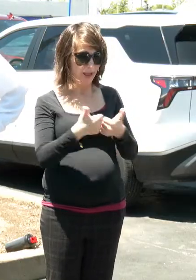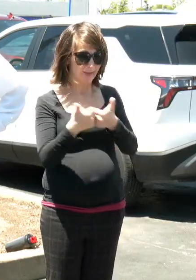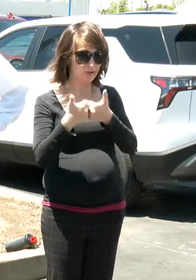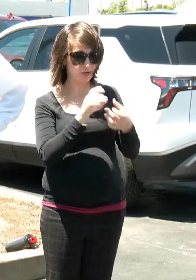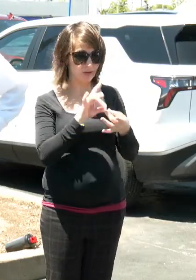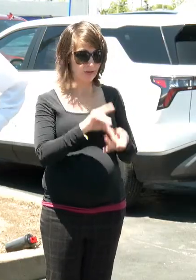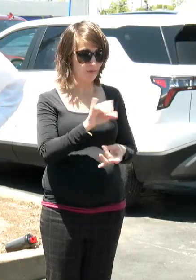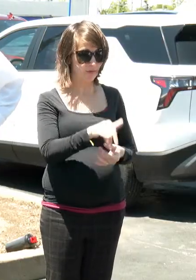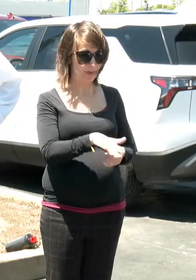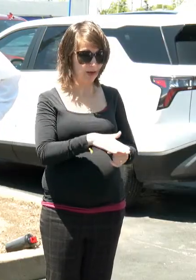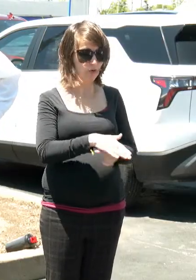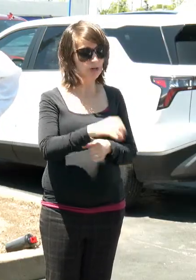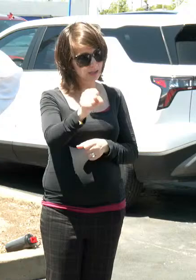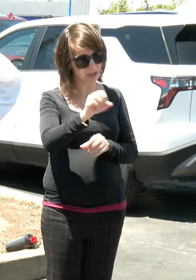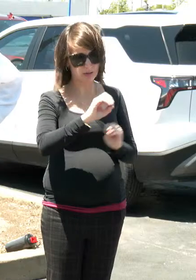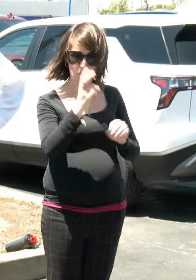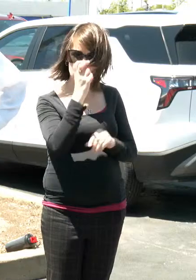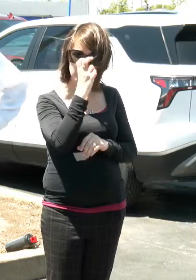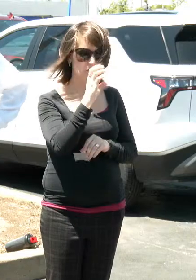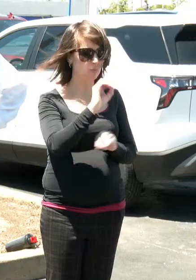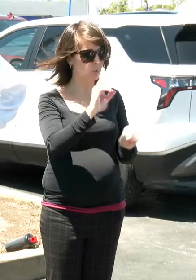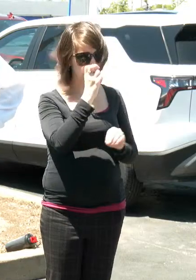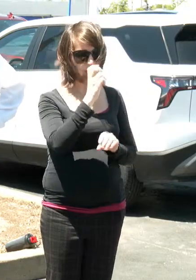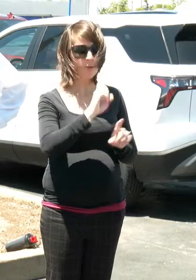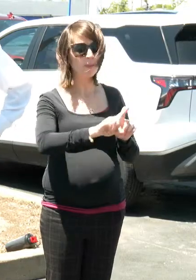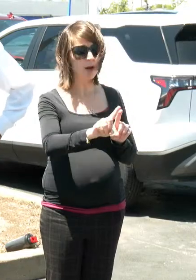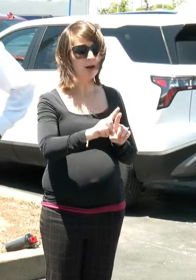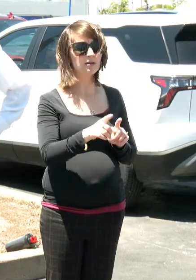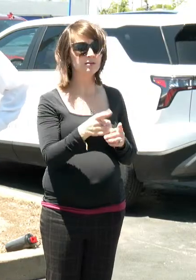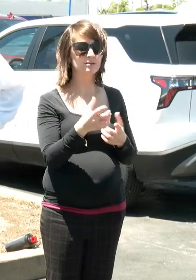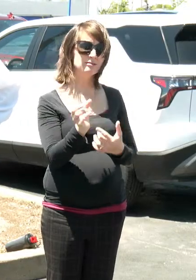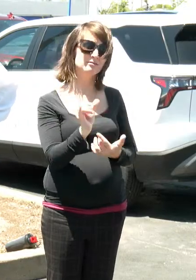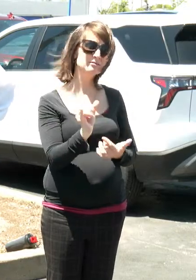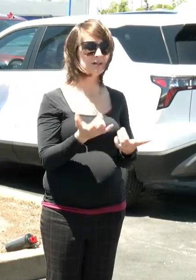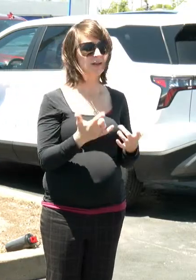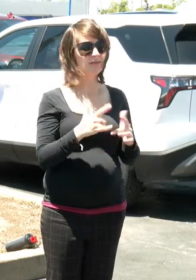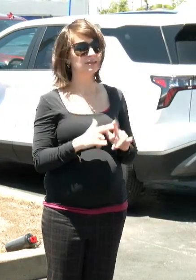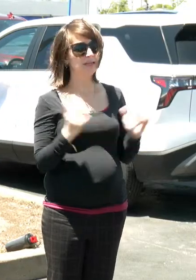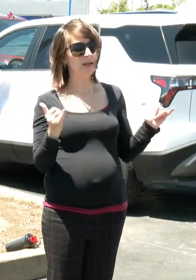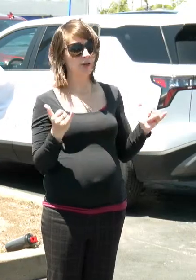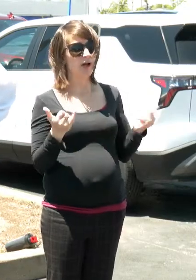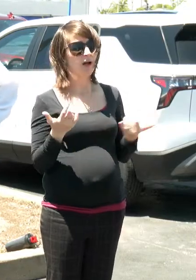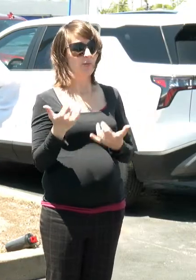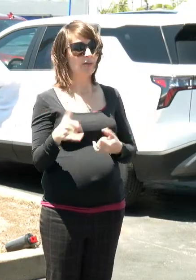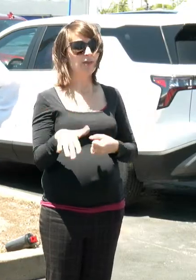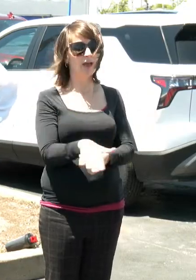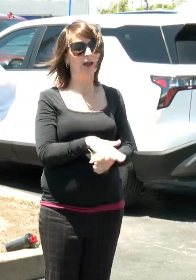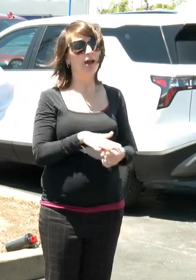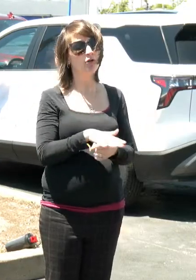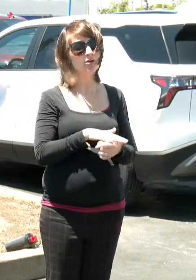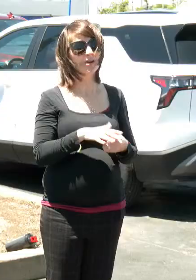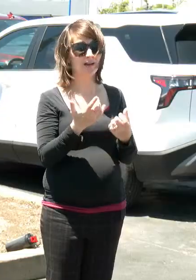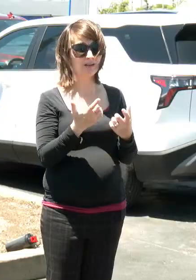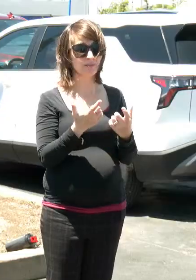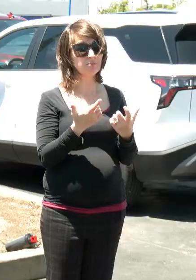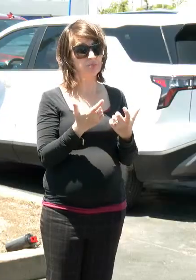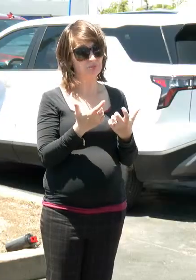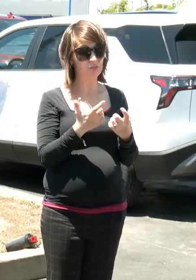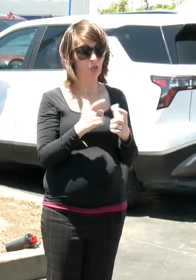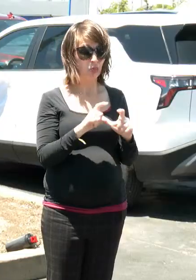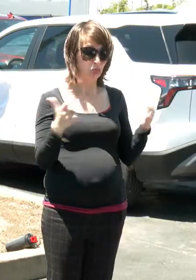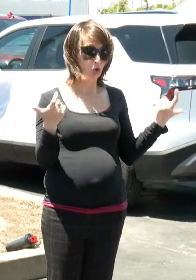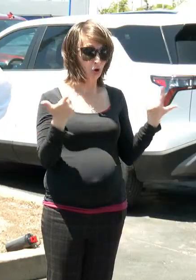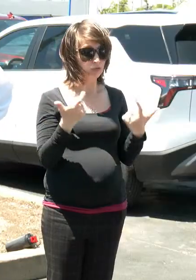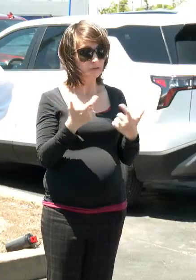doubt. But at the same time, it is an area that, largely speaking, I